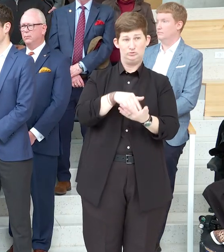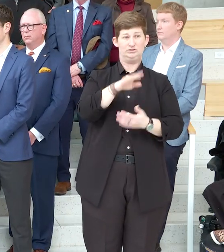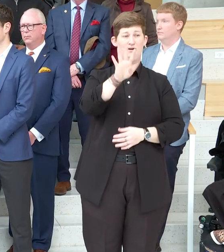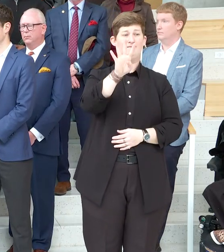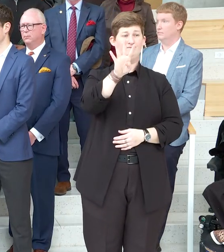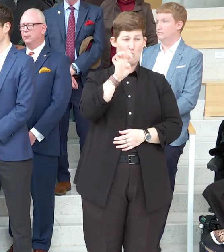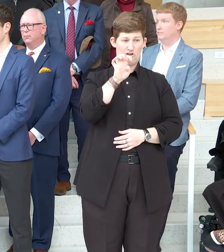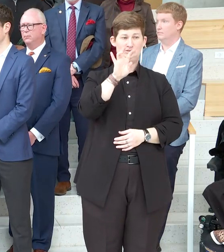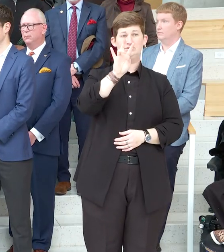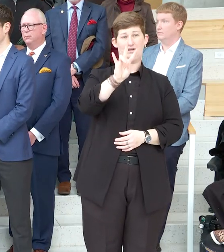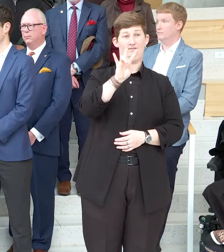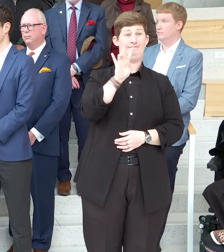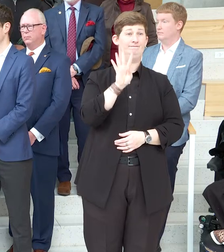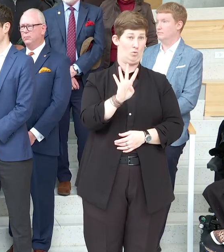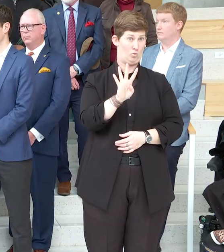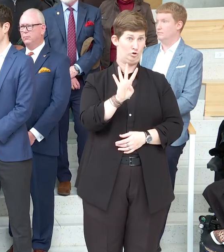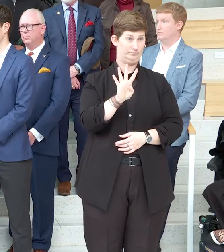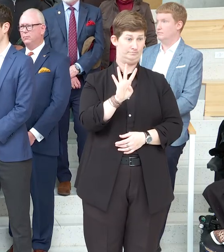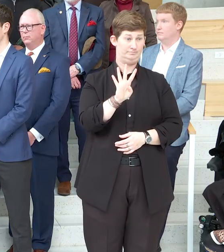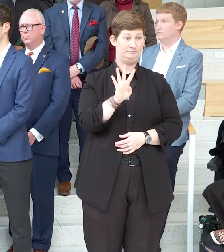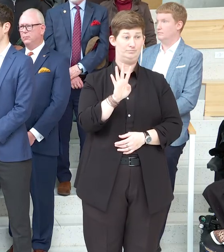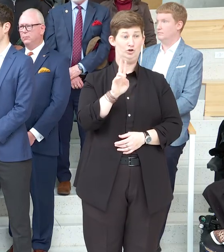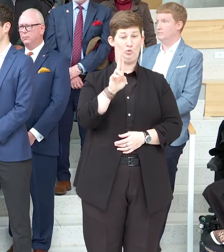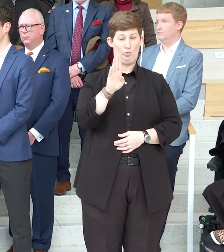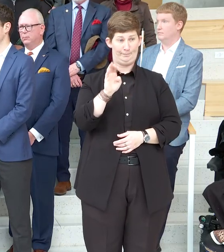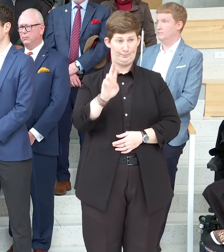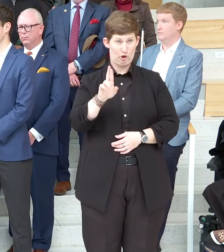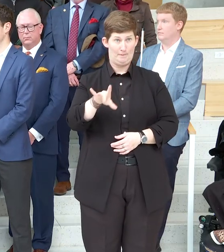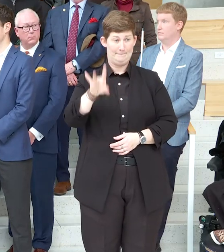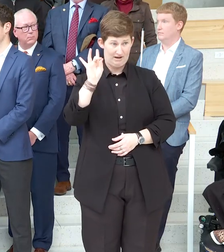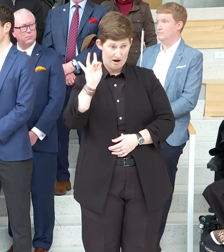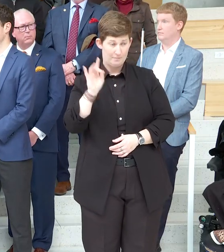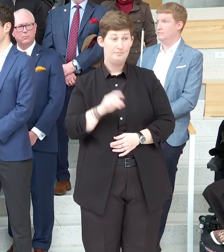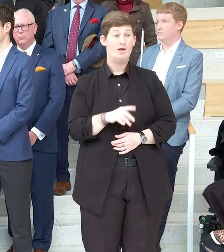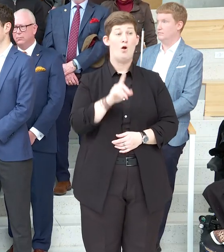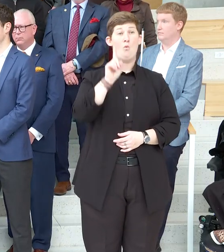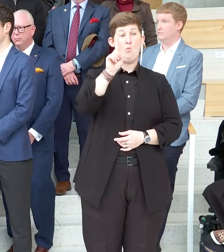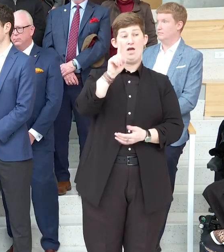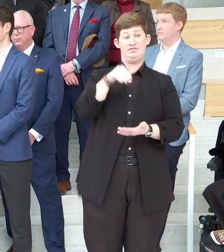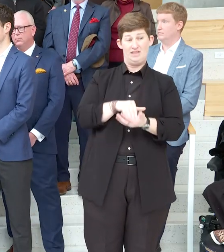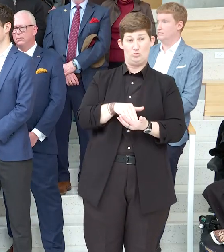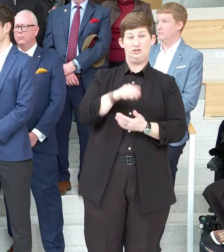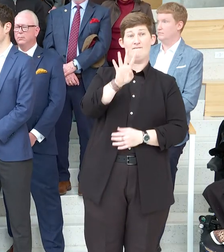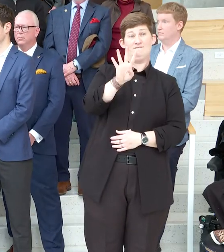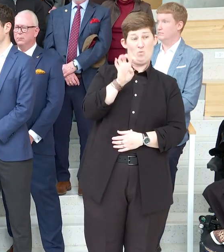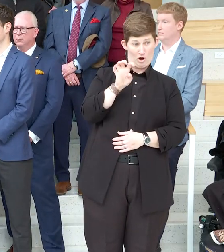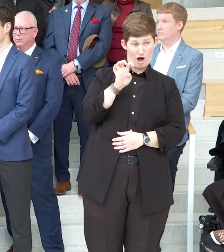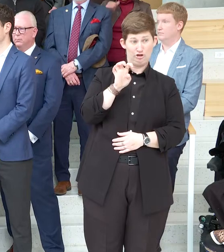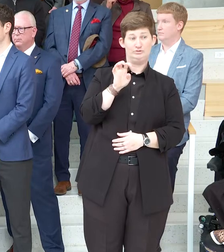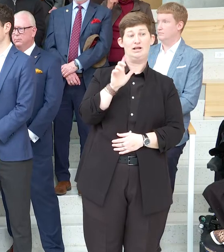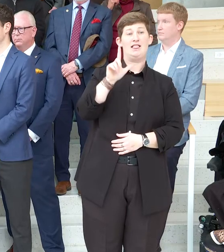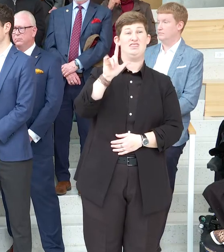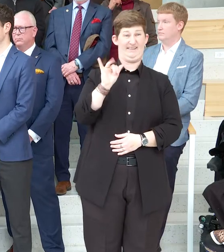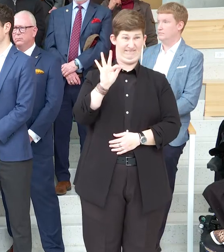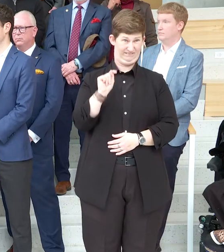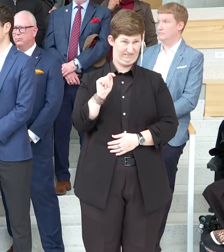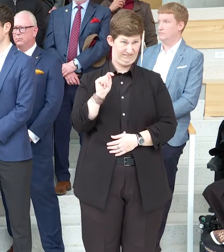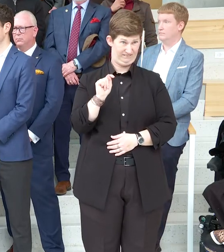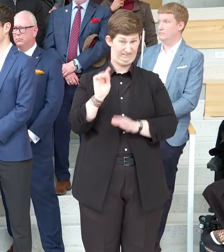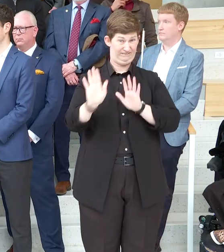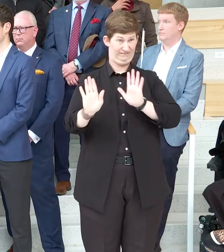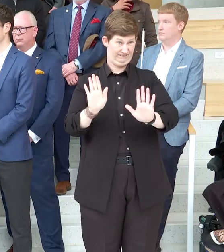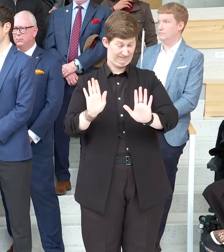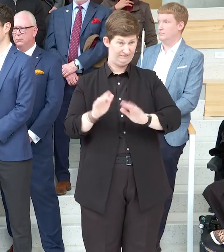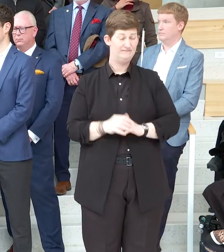2,474 Uber pickups and 1,406 Lyft pickups at MSP. This far